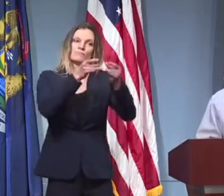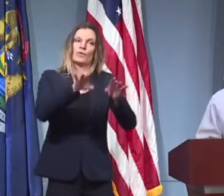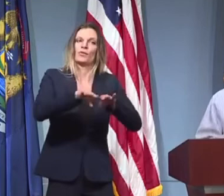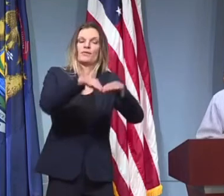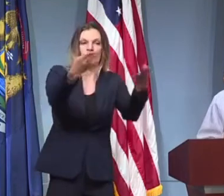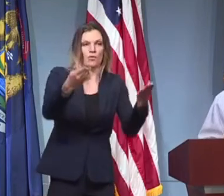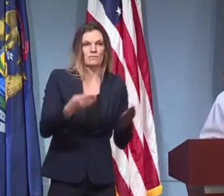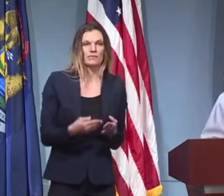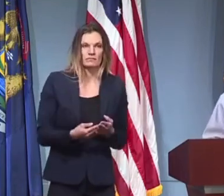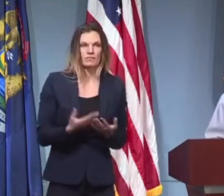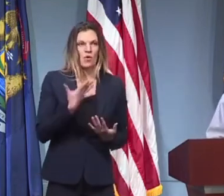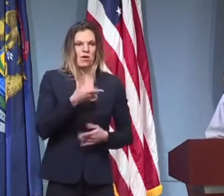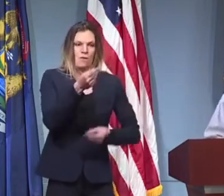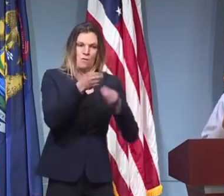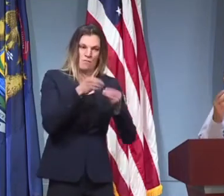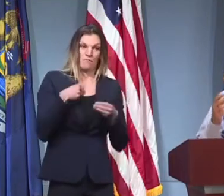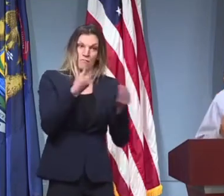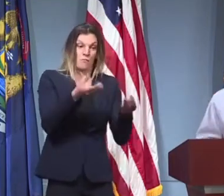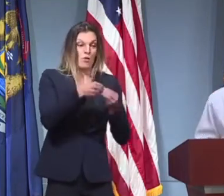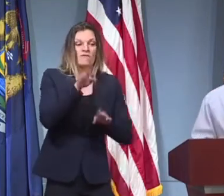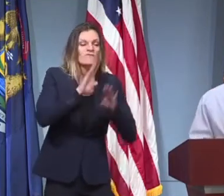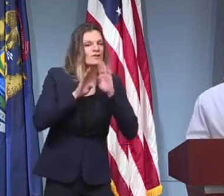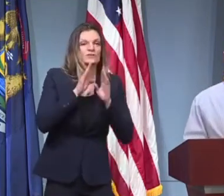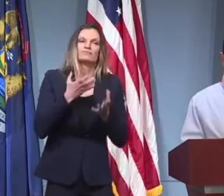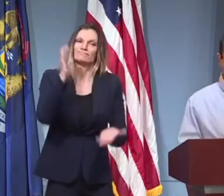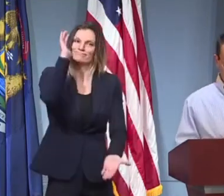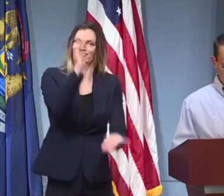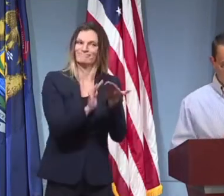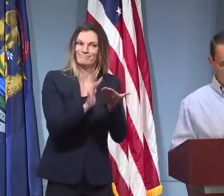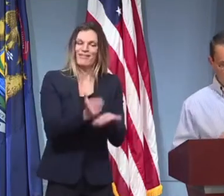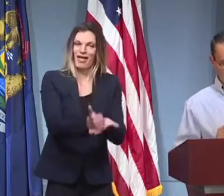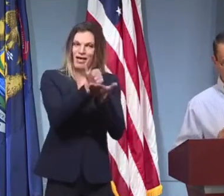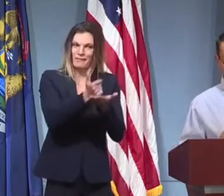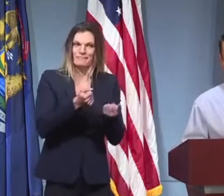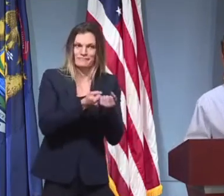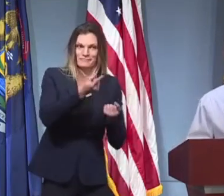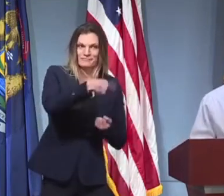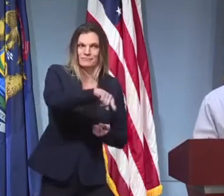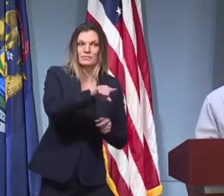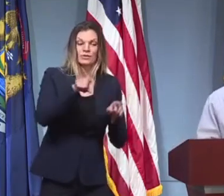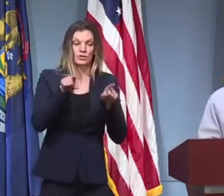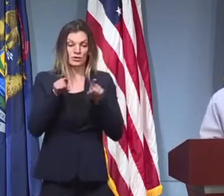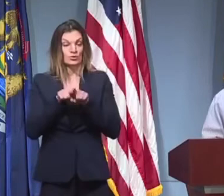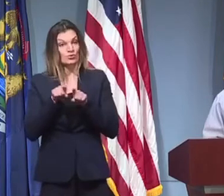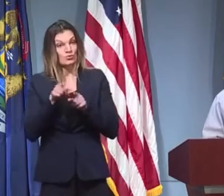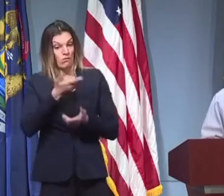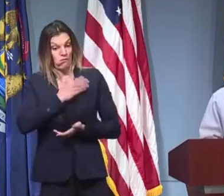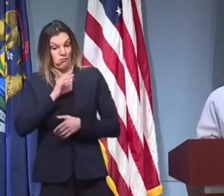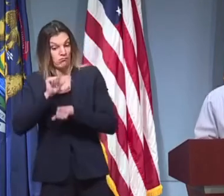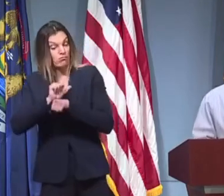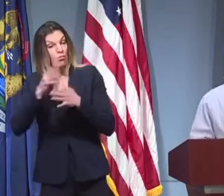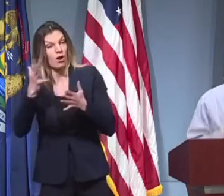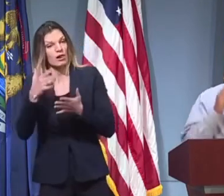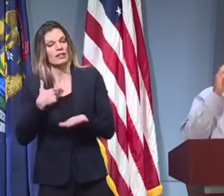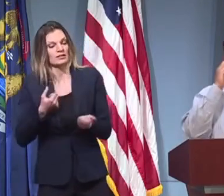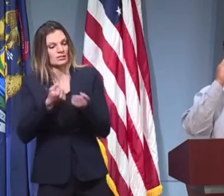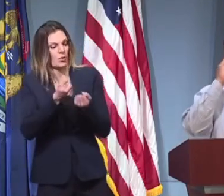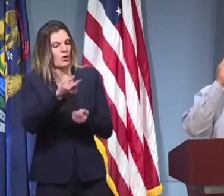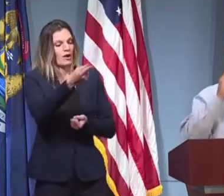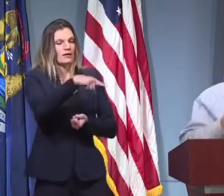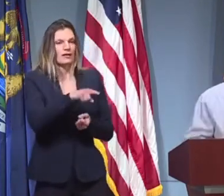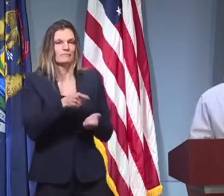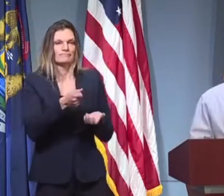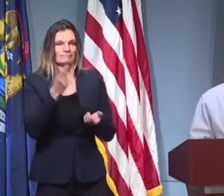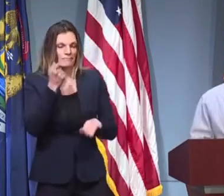better understand their role and their employer's obligations. Under the executive order on workplace safety, businesses are required to